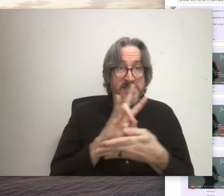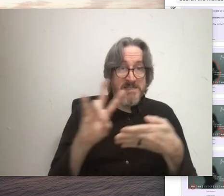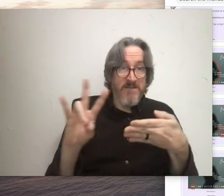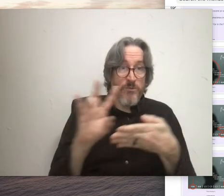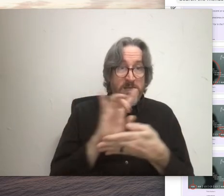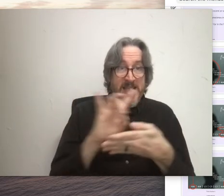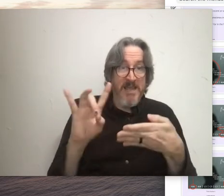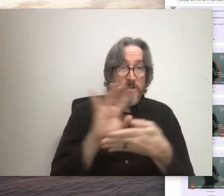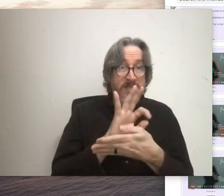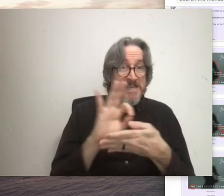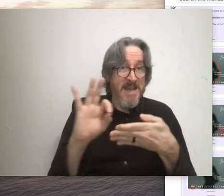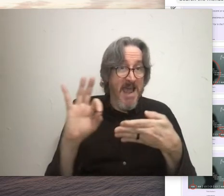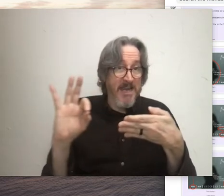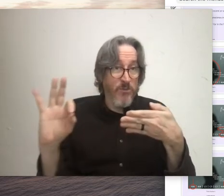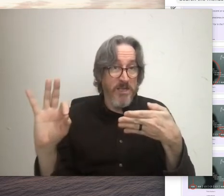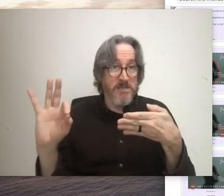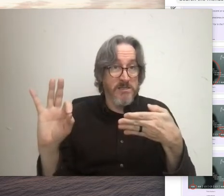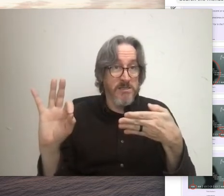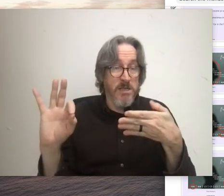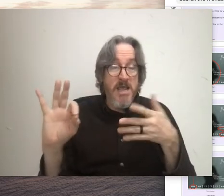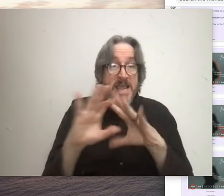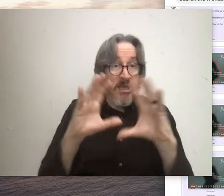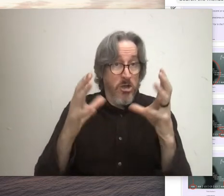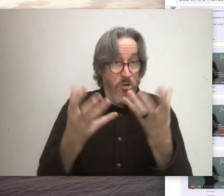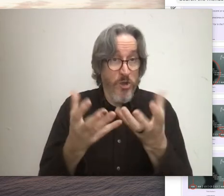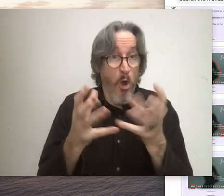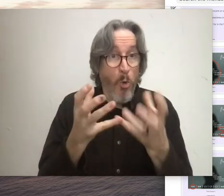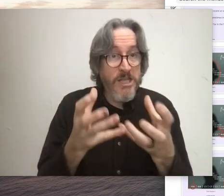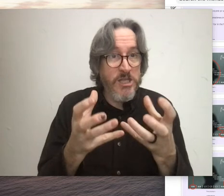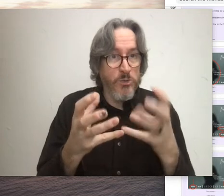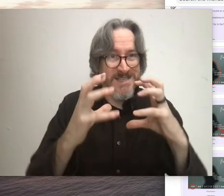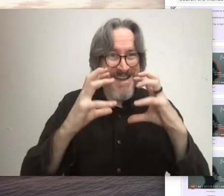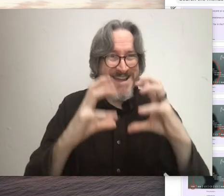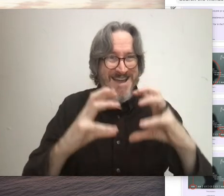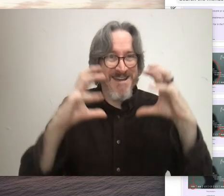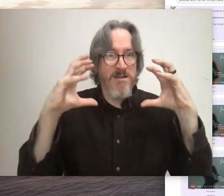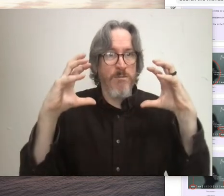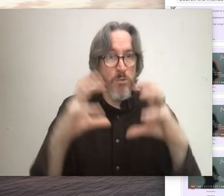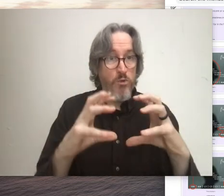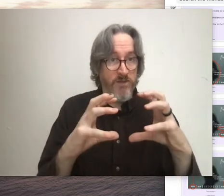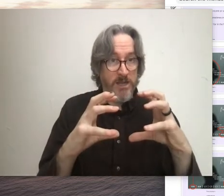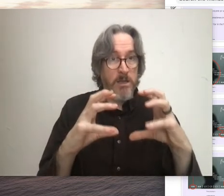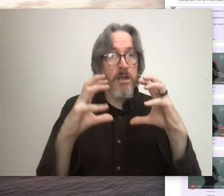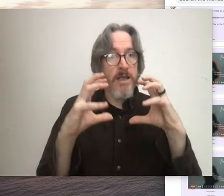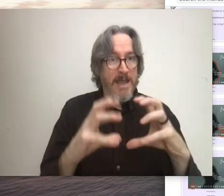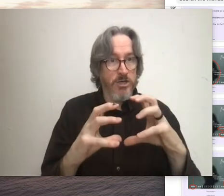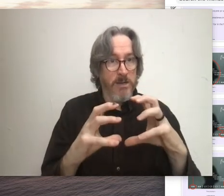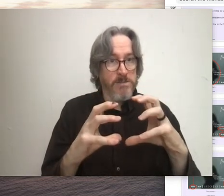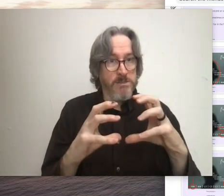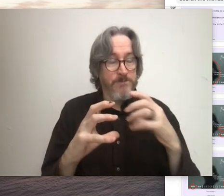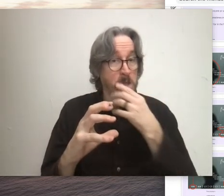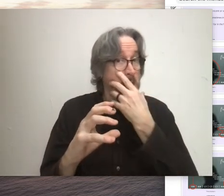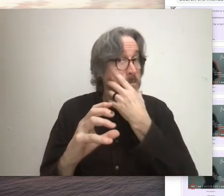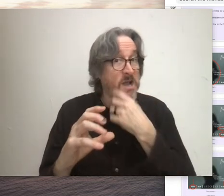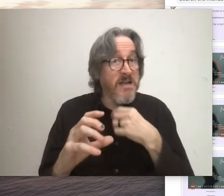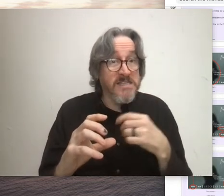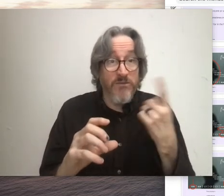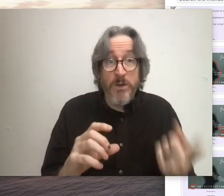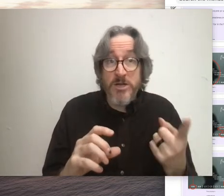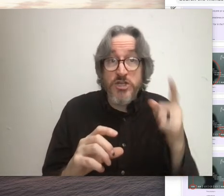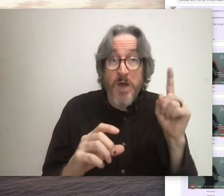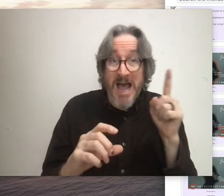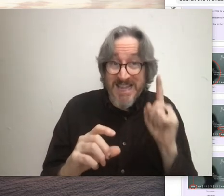6 weeks, 7 weeks, 8 weeks, 9 weeks. We only use the non-moving handshakes.